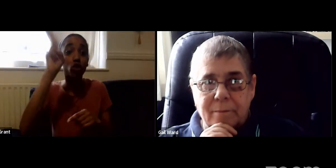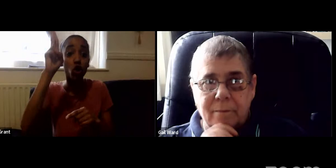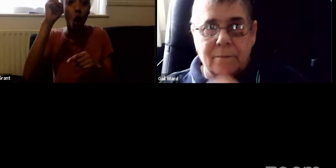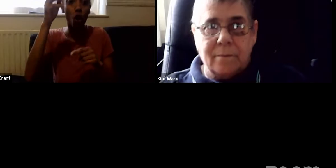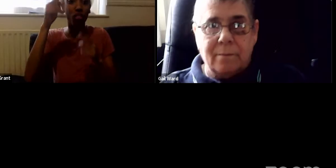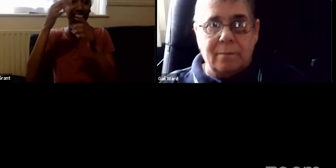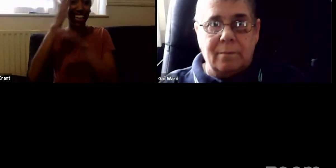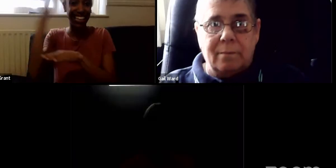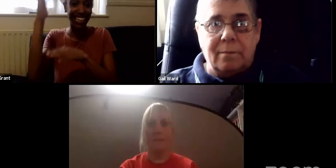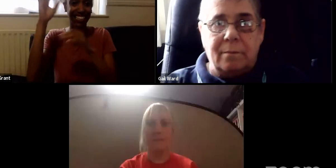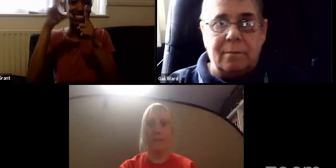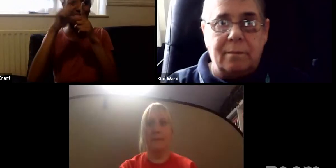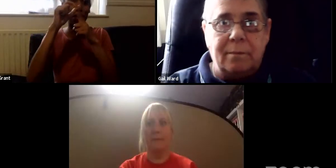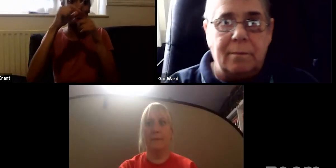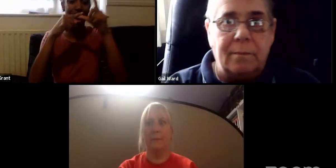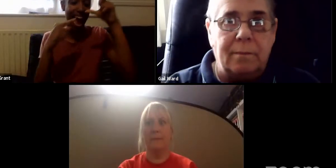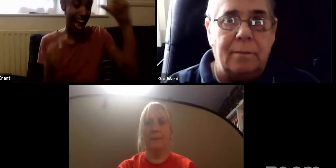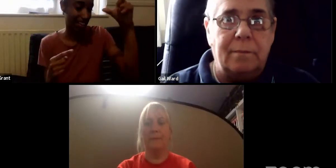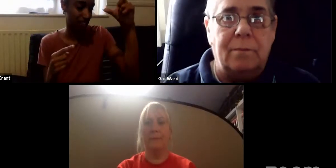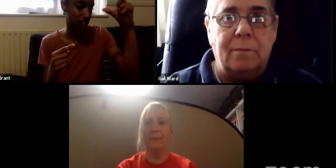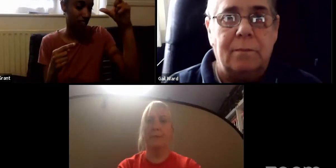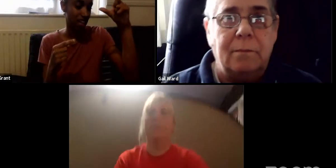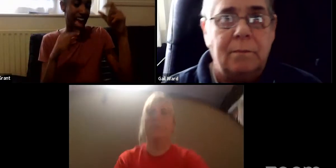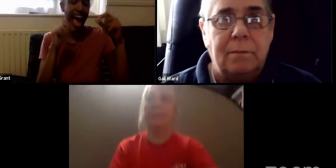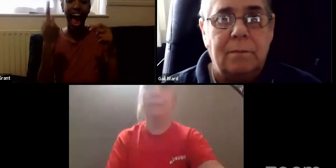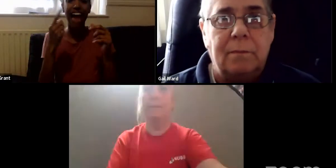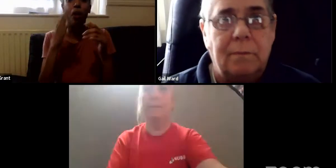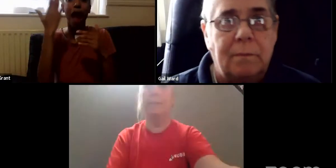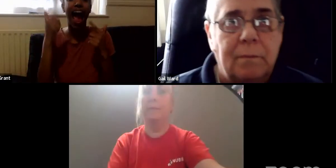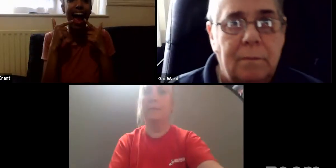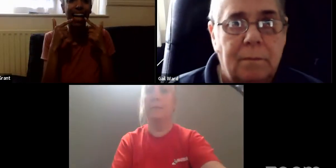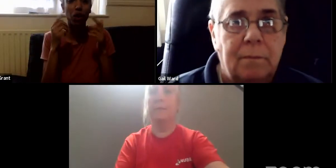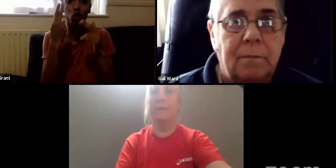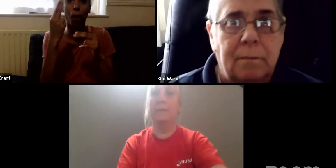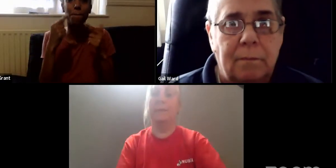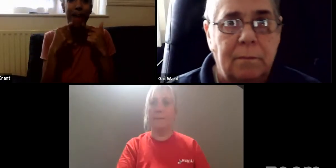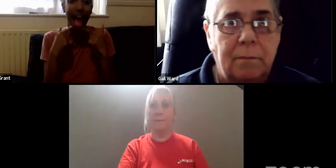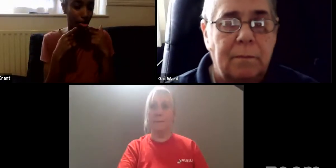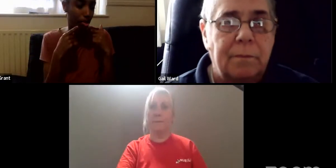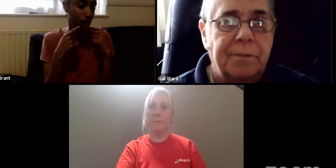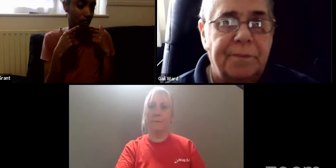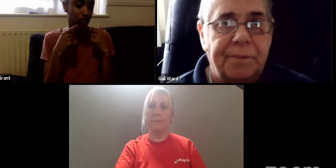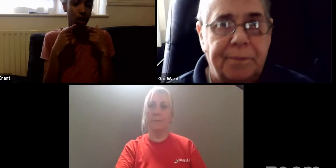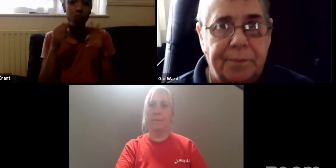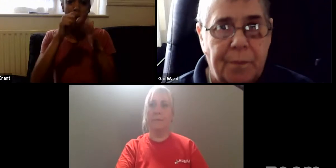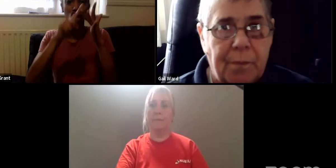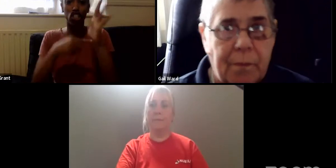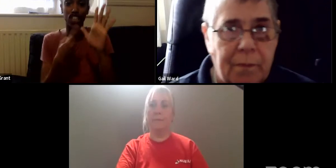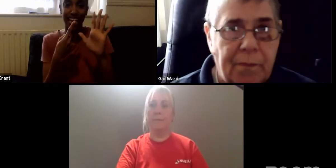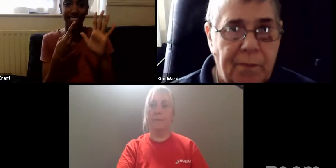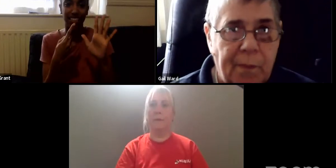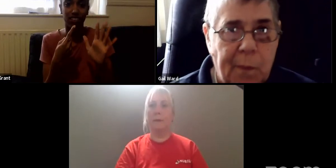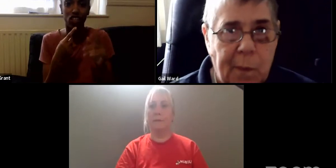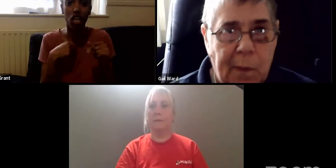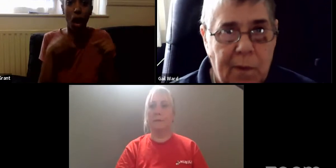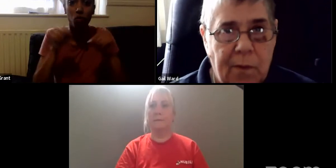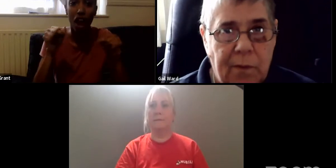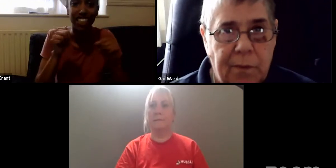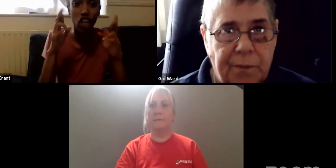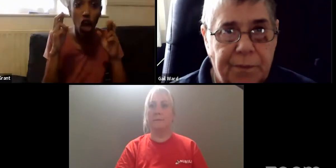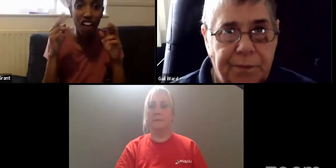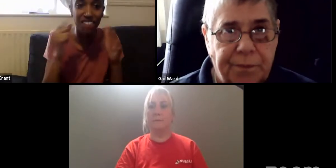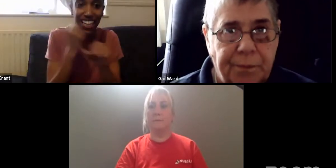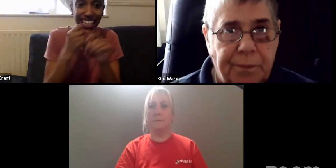Ward, and she's from the Northeast DPAC group, and also the Hand to Mouth